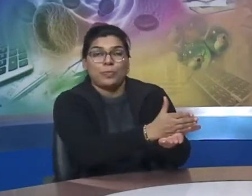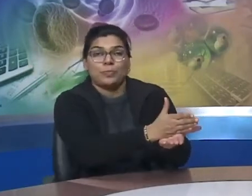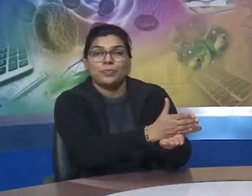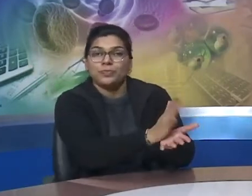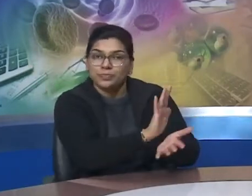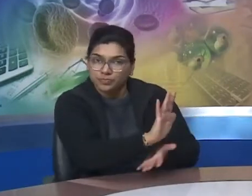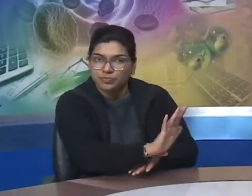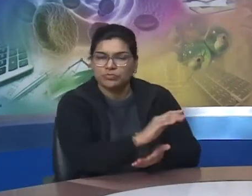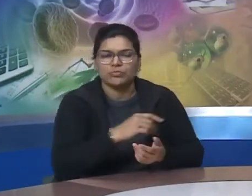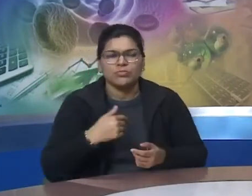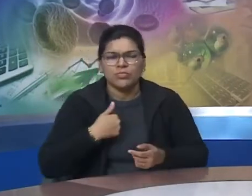Tiger Committee